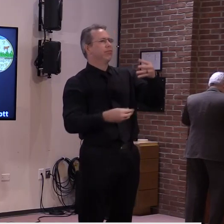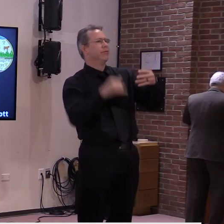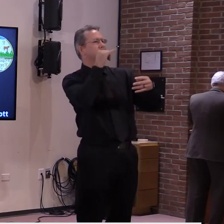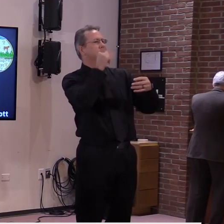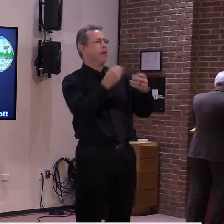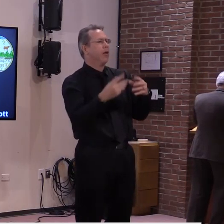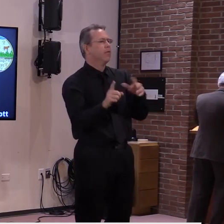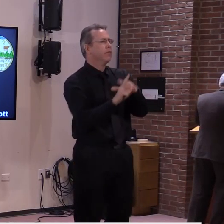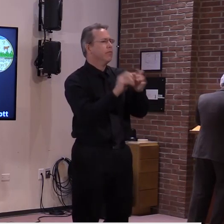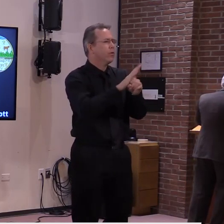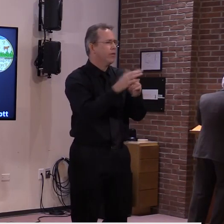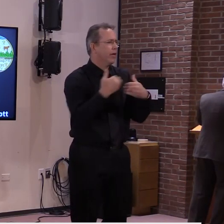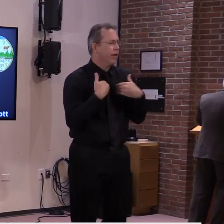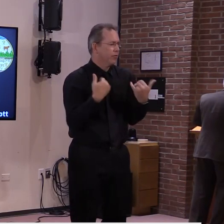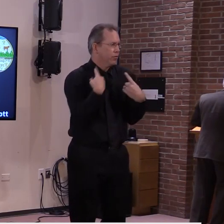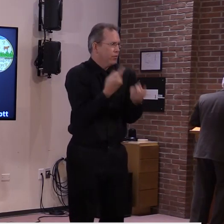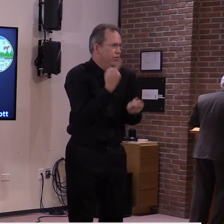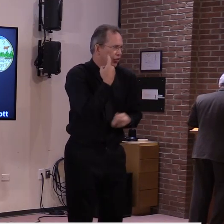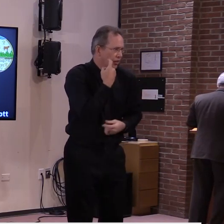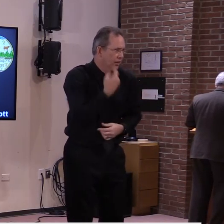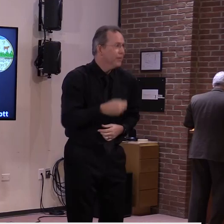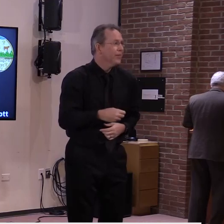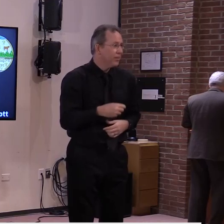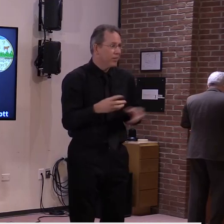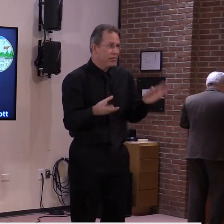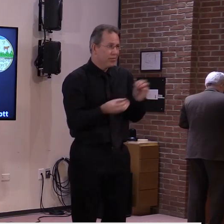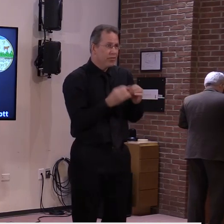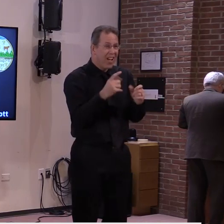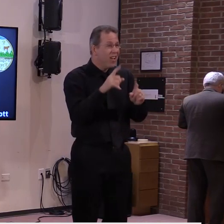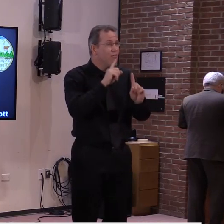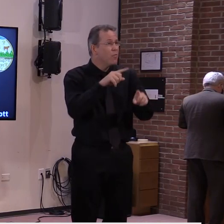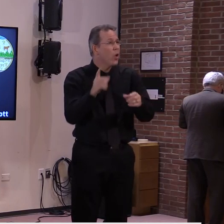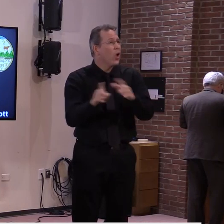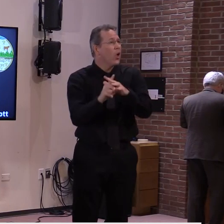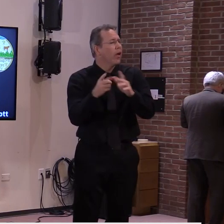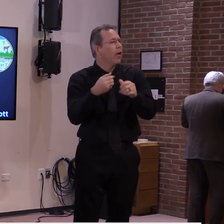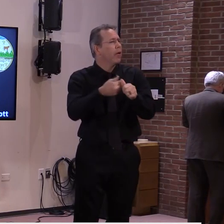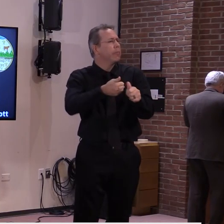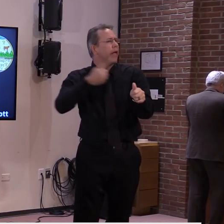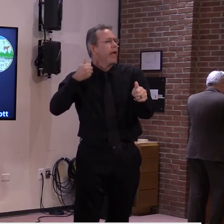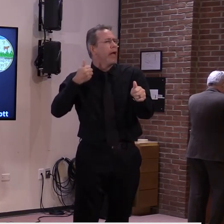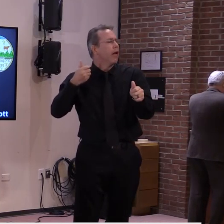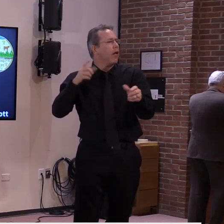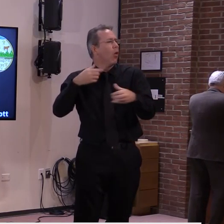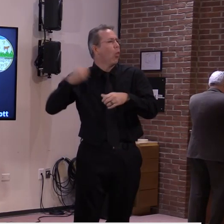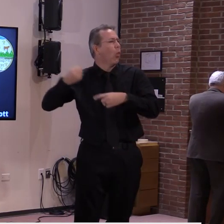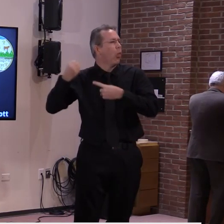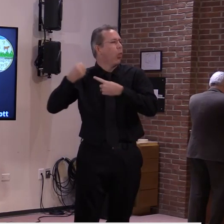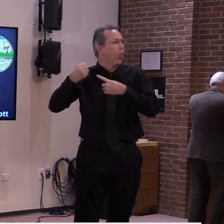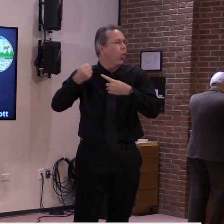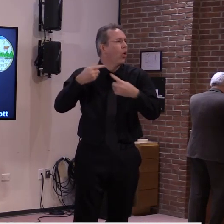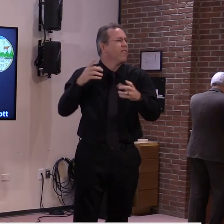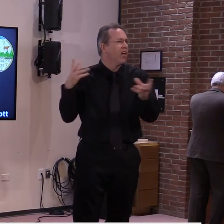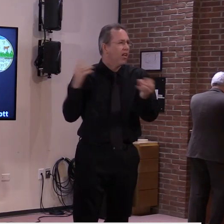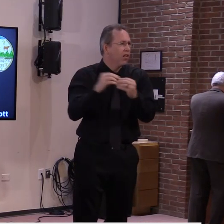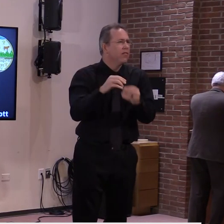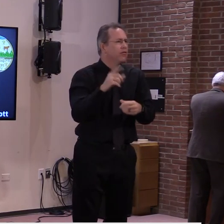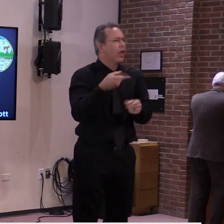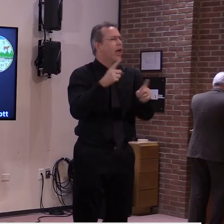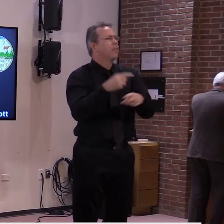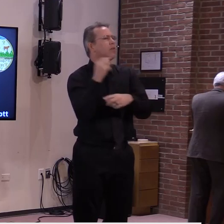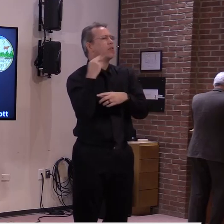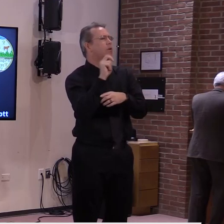these cases should have been reported as far back as November 21st, it's clear the virus is widespread and